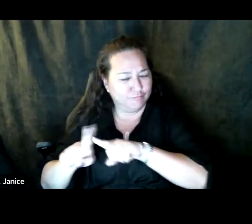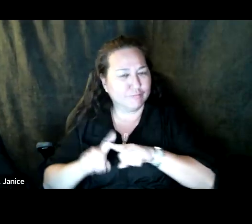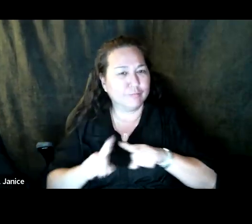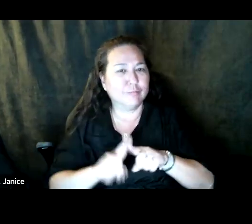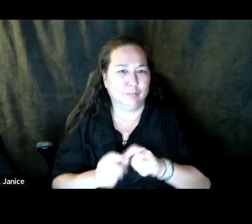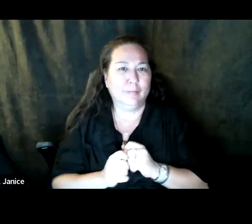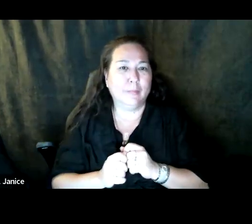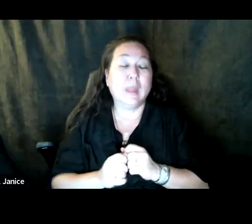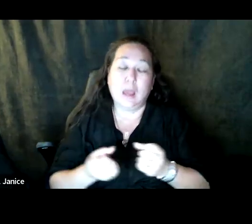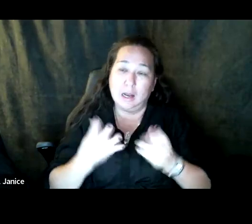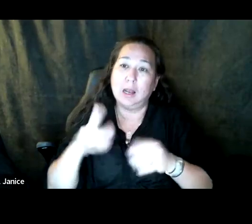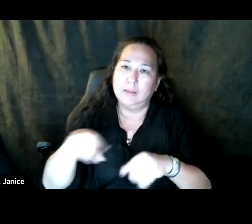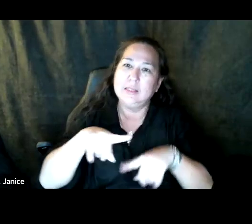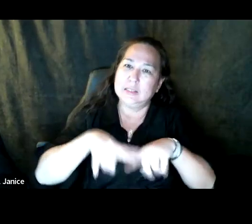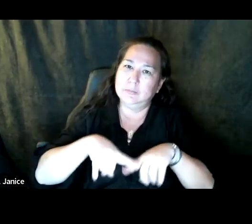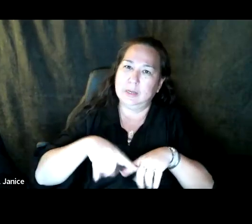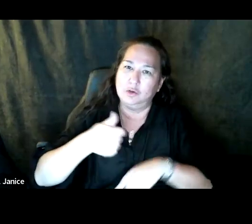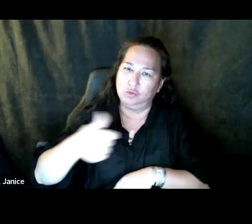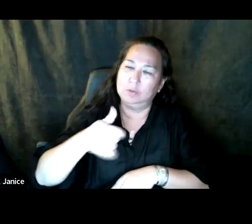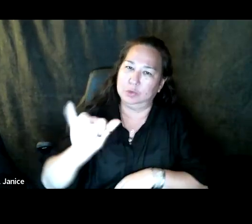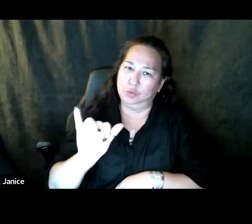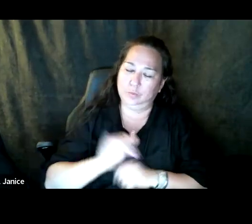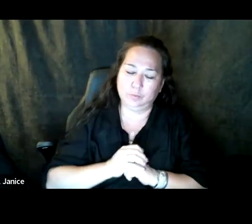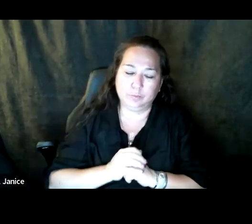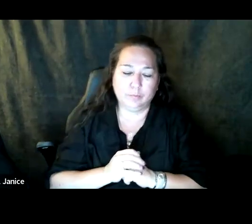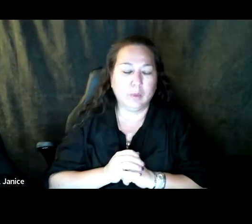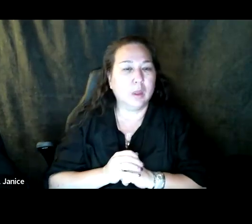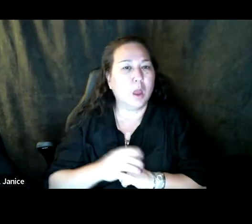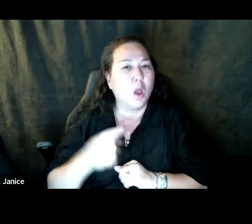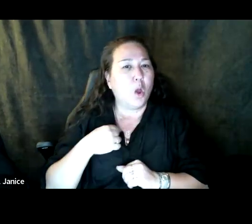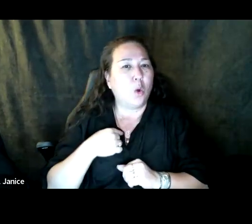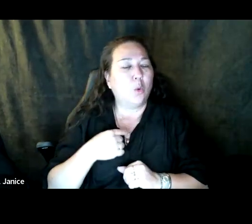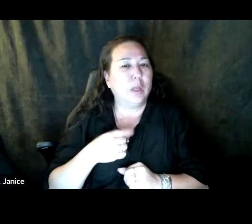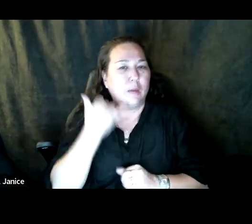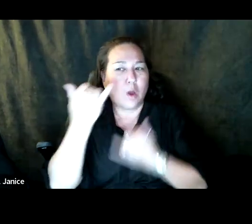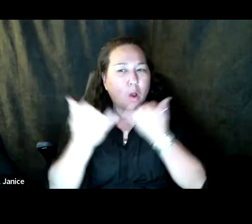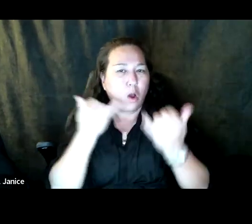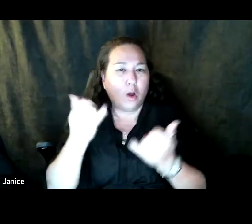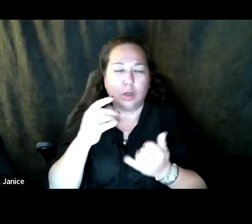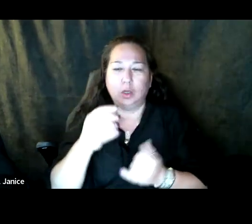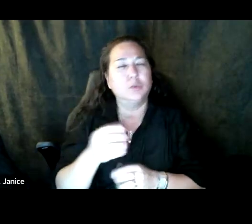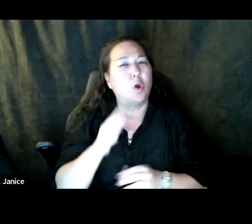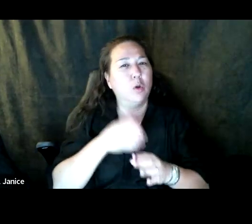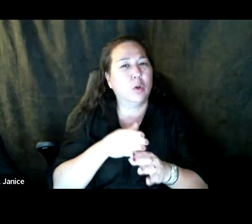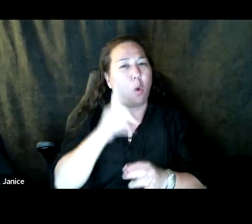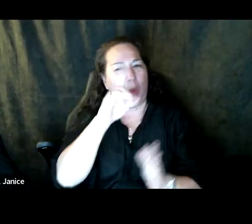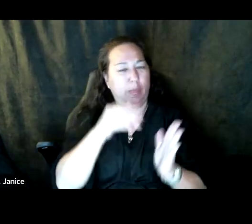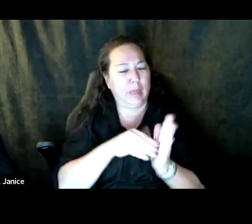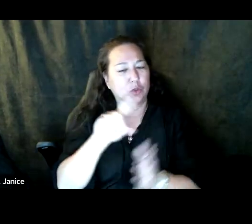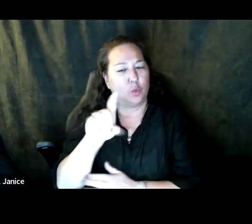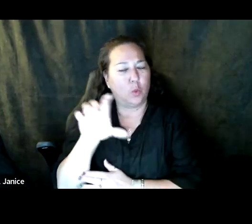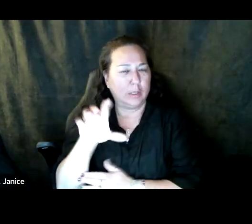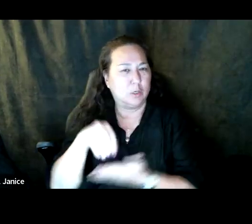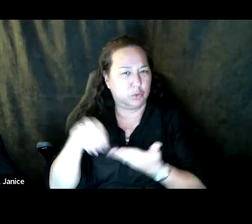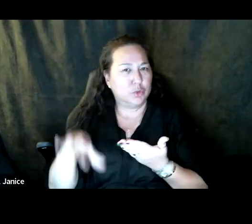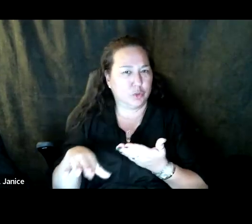transportation. We continue to work through our wait lists and have called more than 1,100 students. Waitlist calls